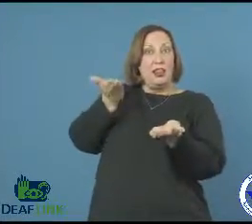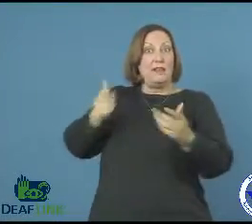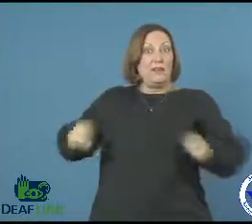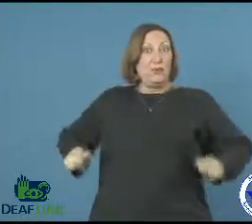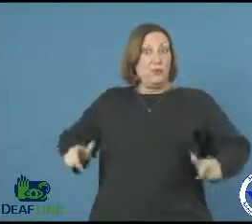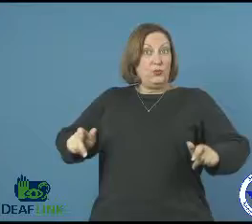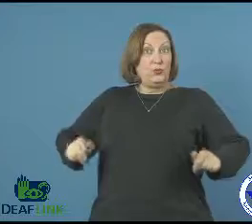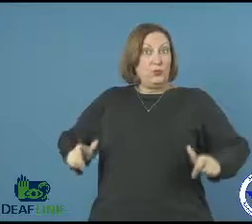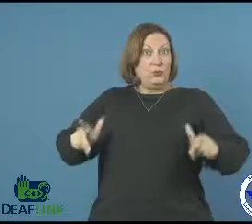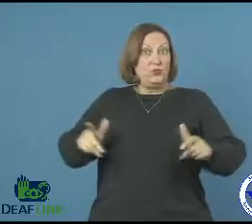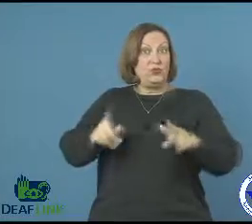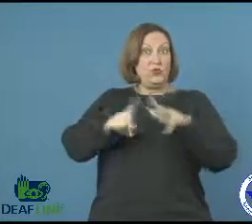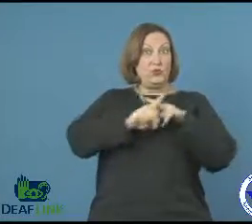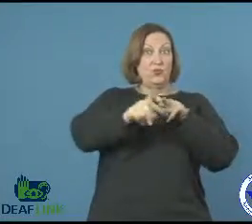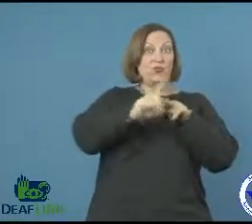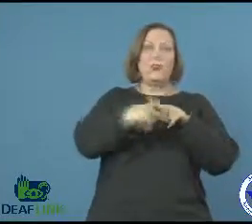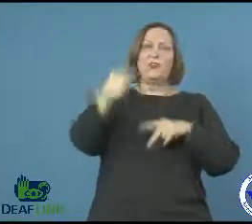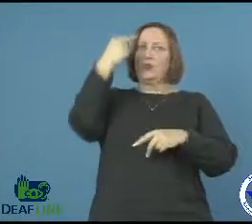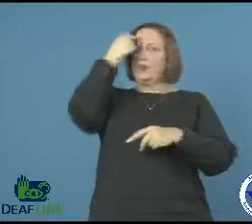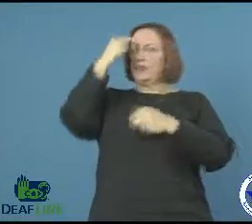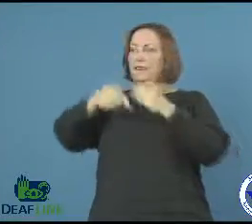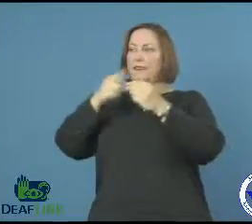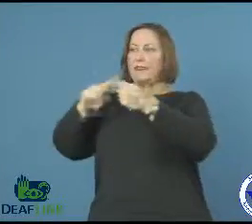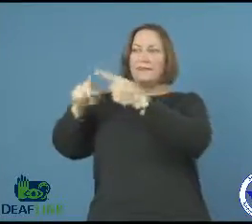both public and private.